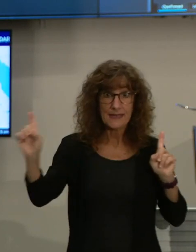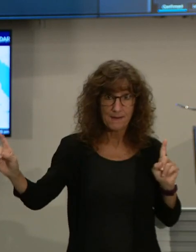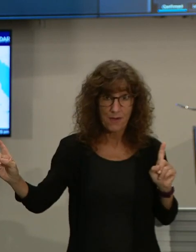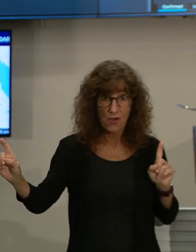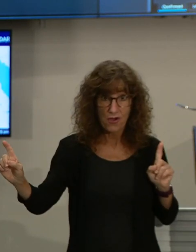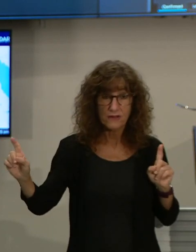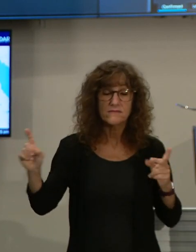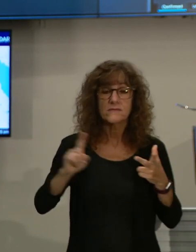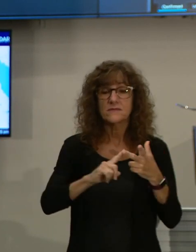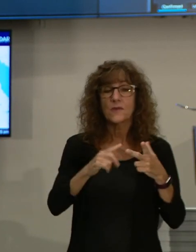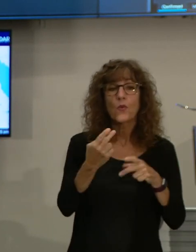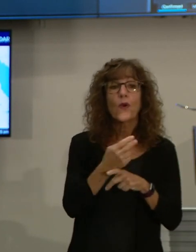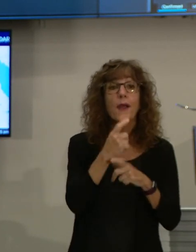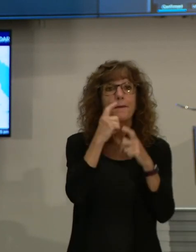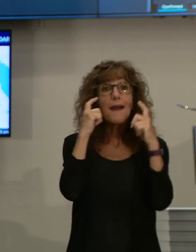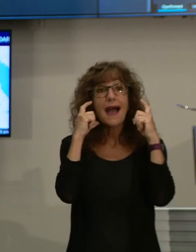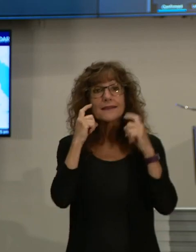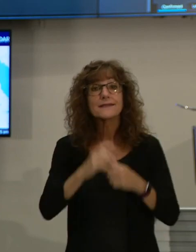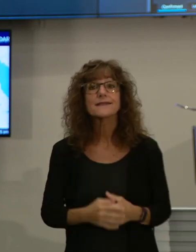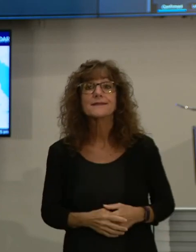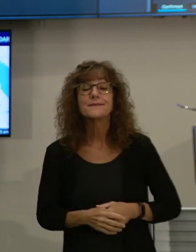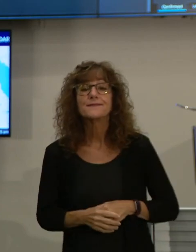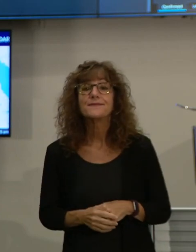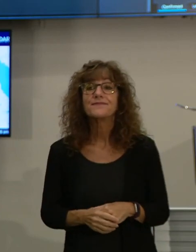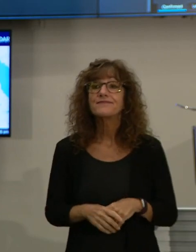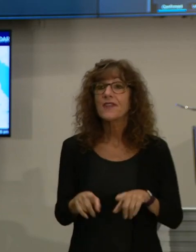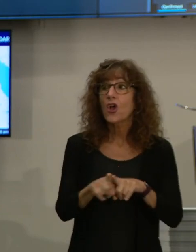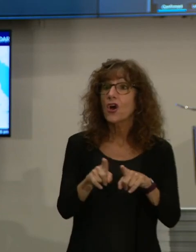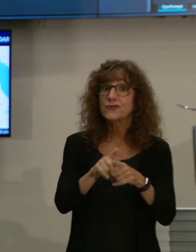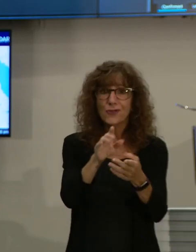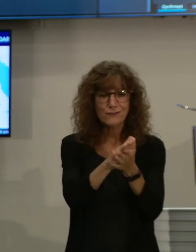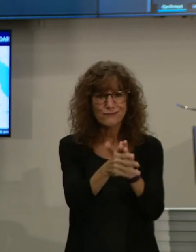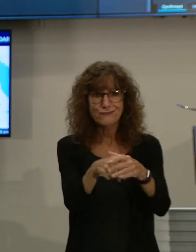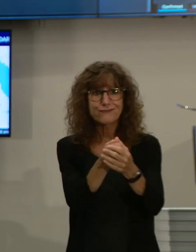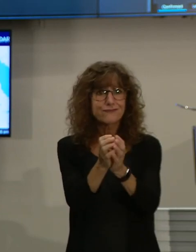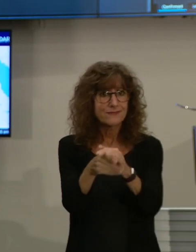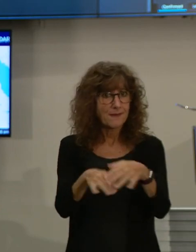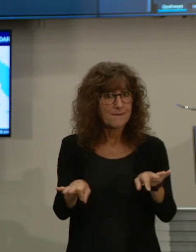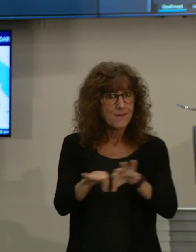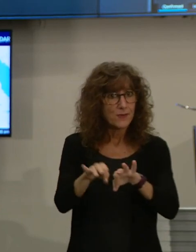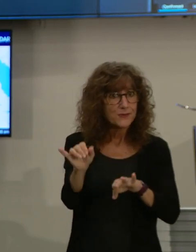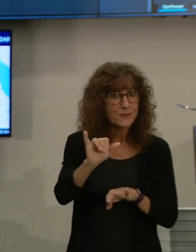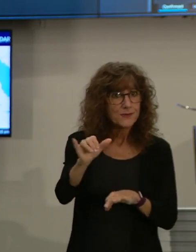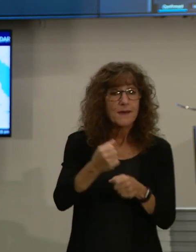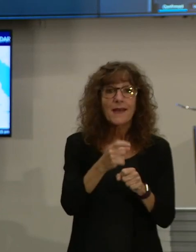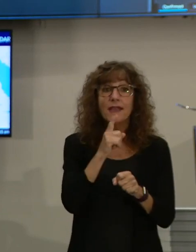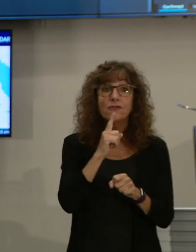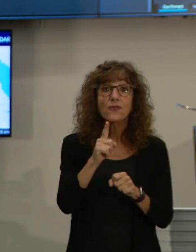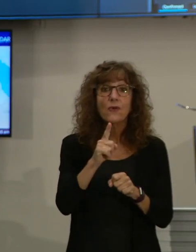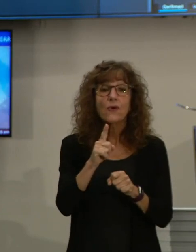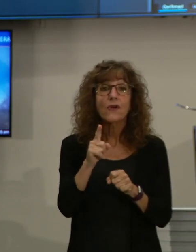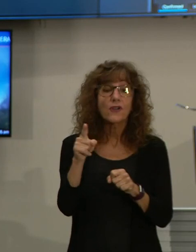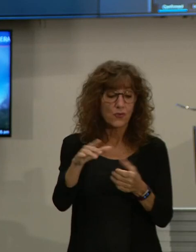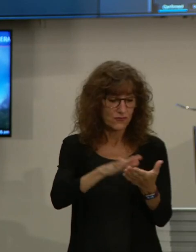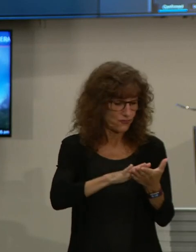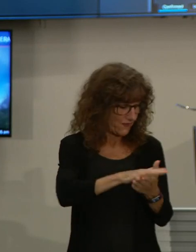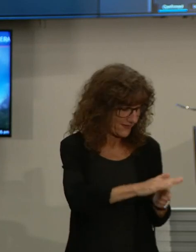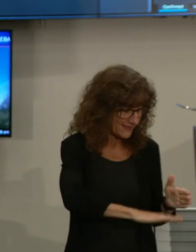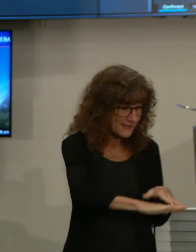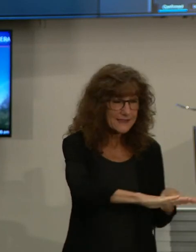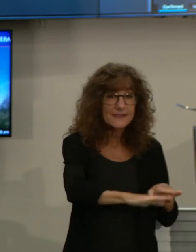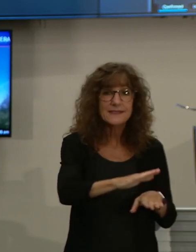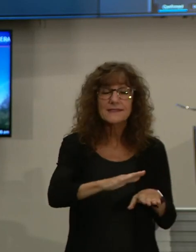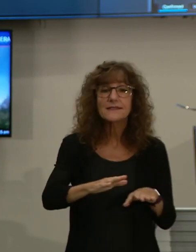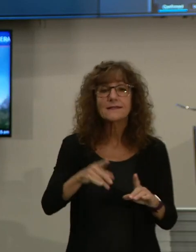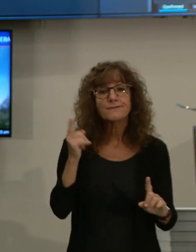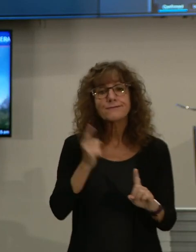and wearing a mask. Also, cleaning your hands and making sure your surfaces are clean. Case